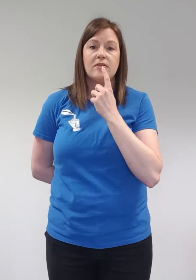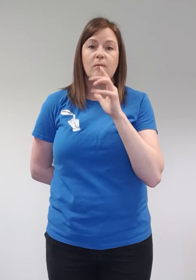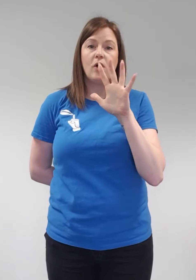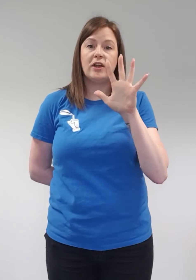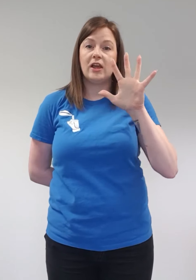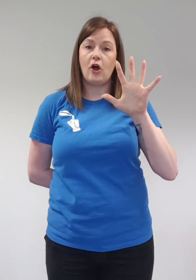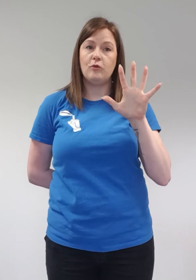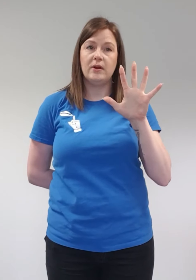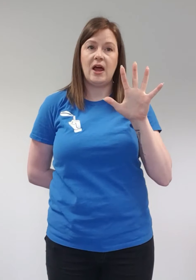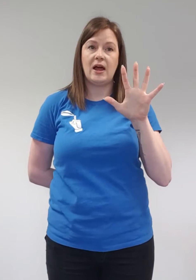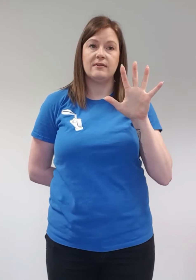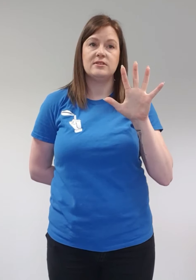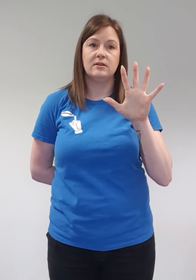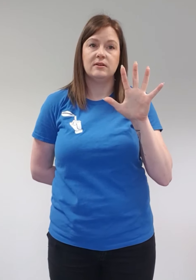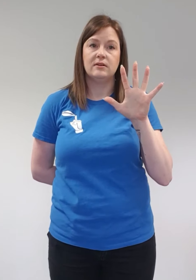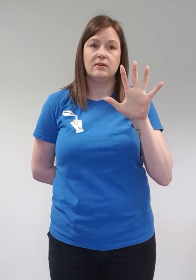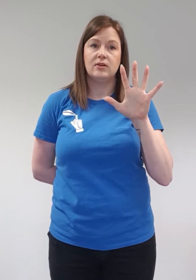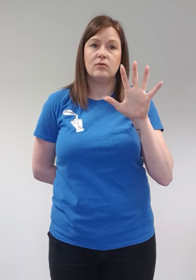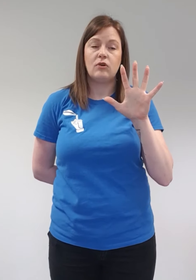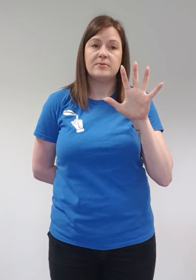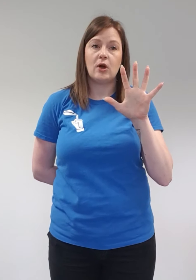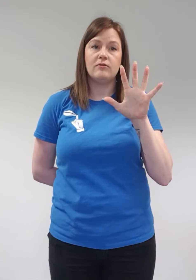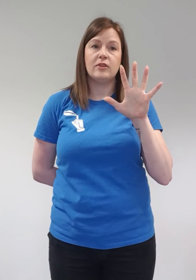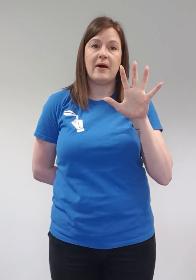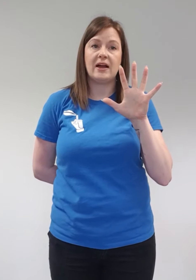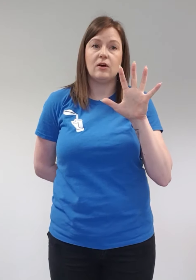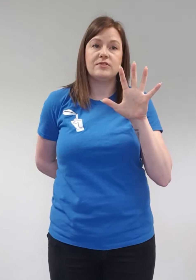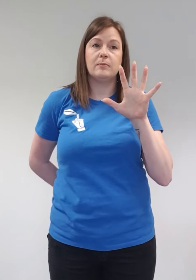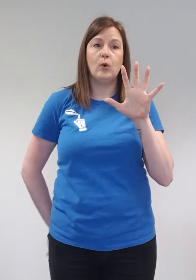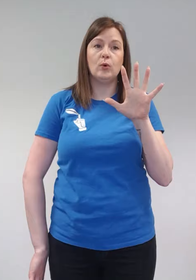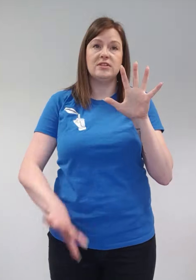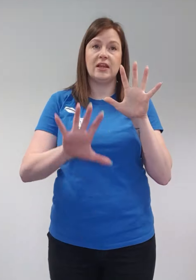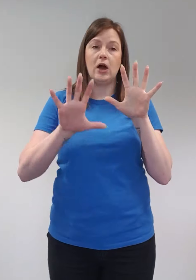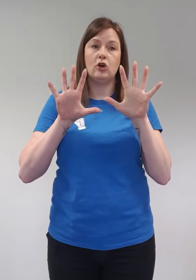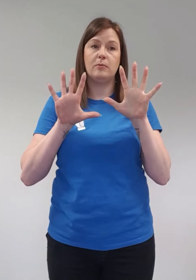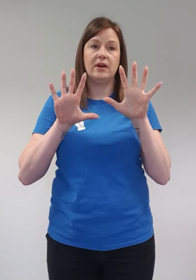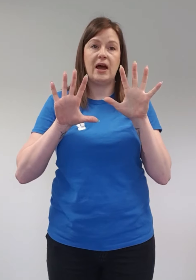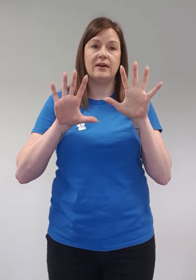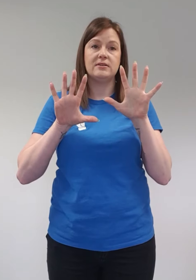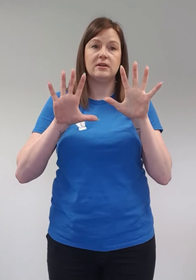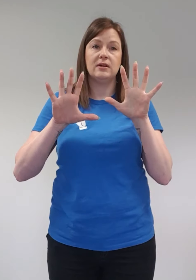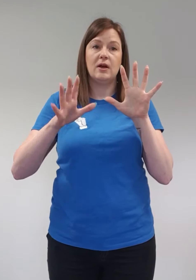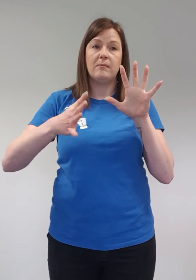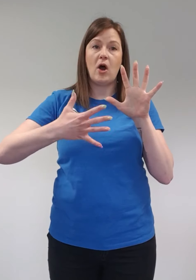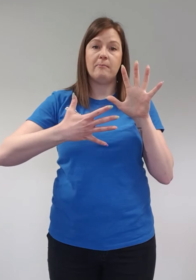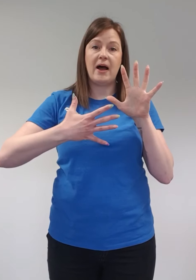then working open hand rubs over the back of supporting open hand, palm